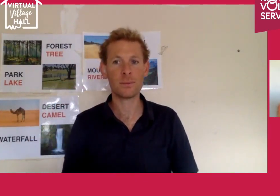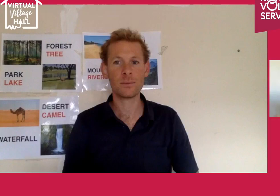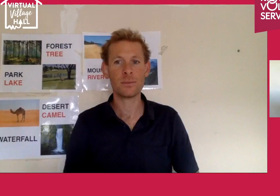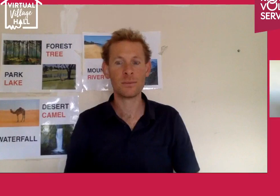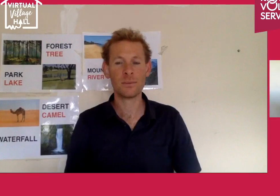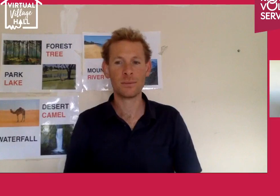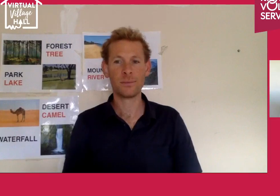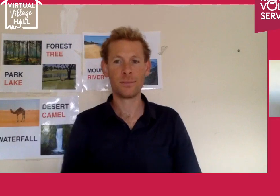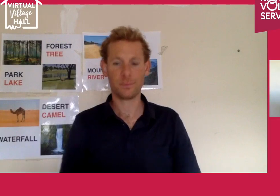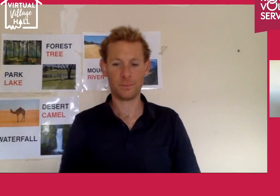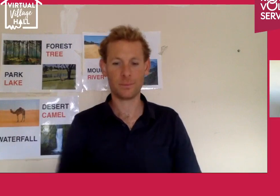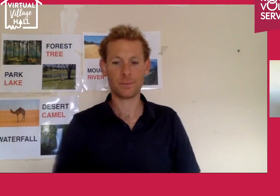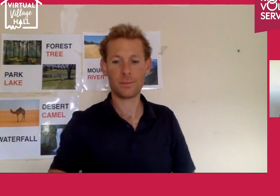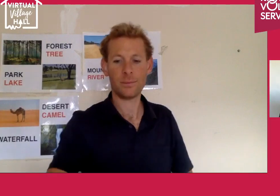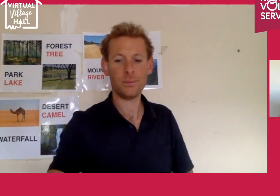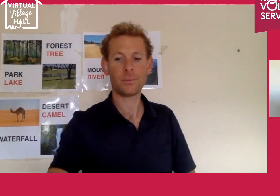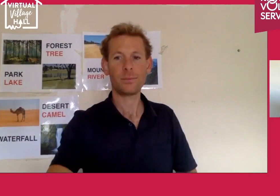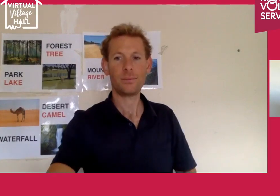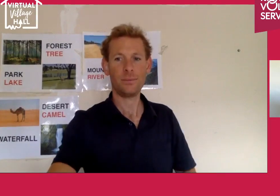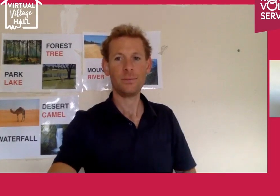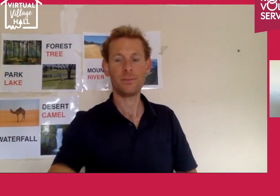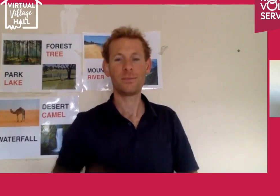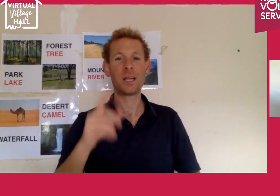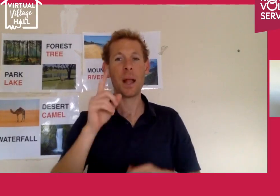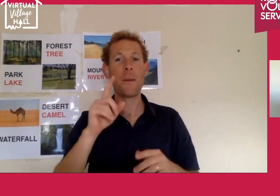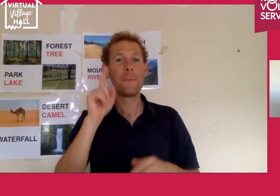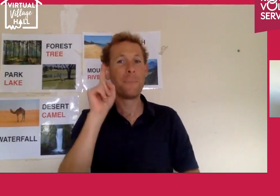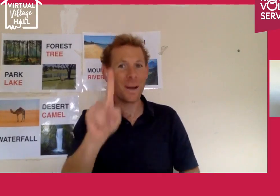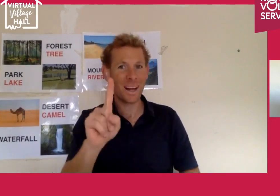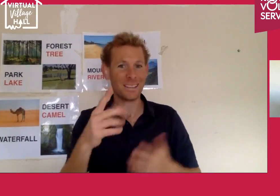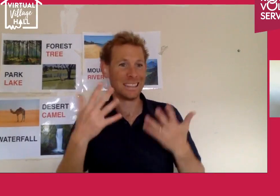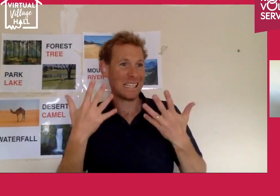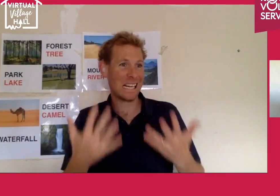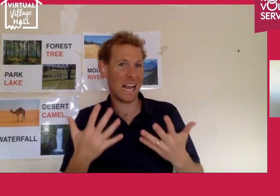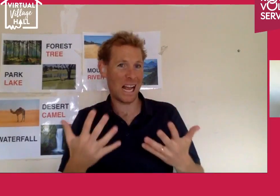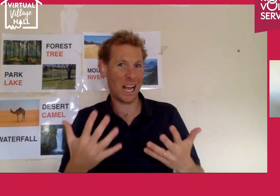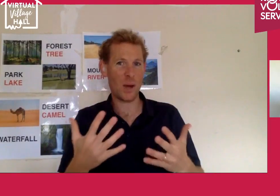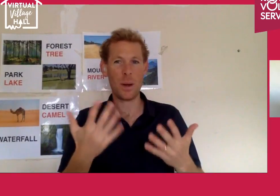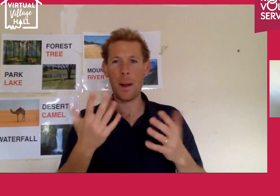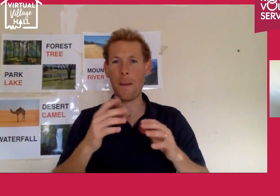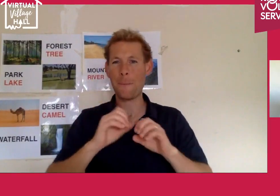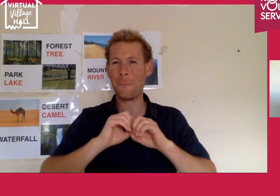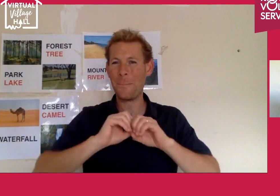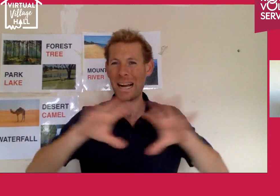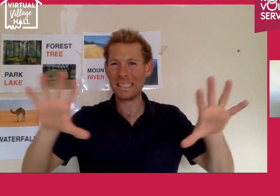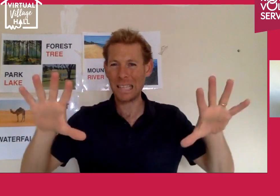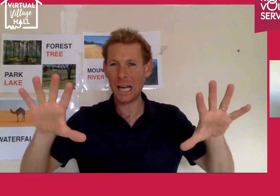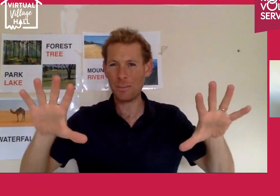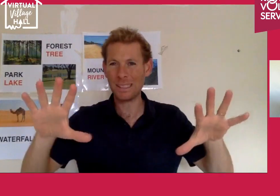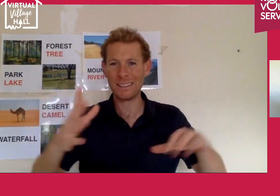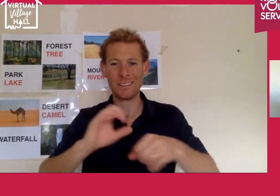with time. Sometimes that experience comes with them once they've been in lots of different environments.